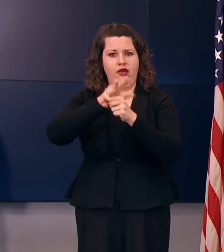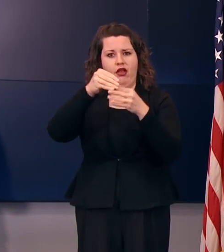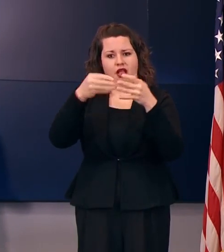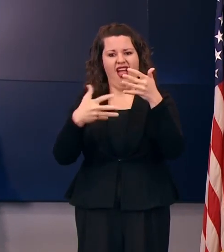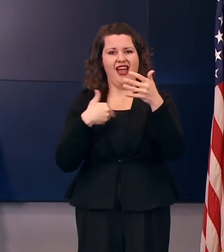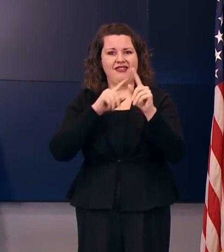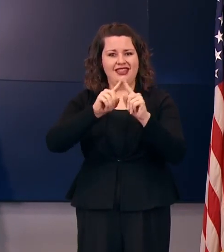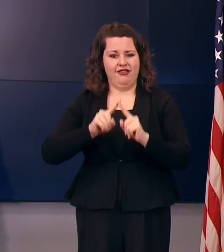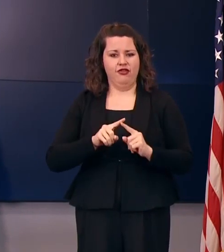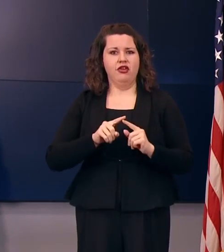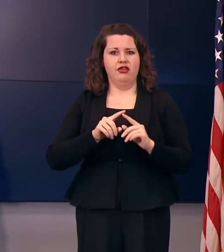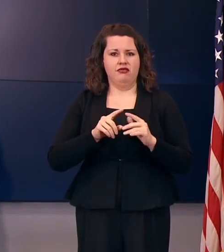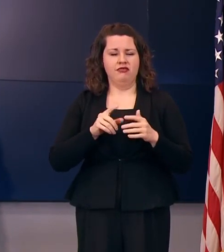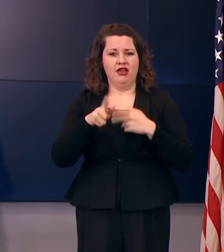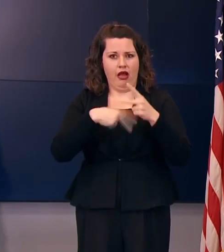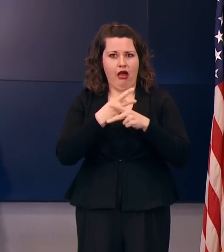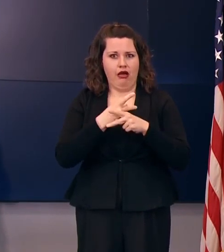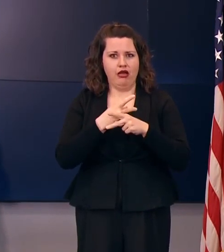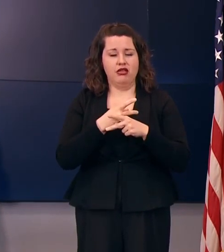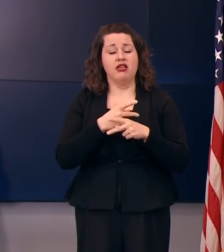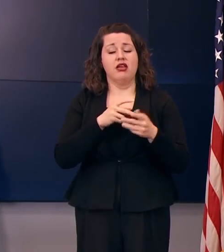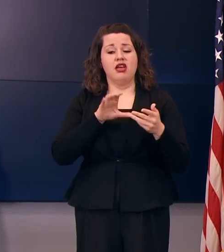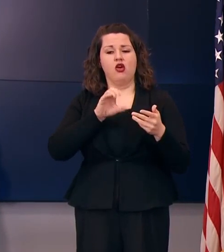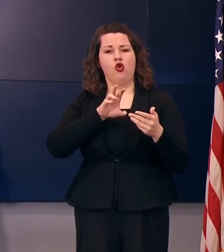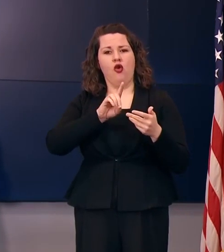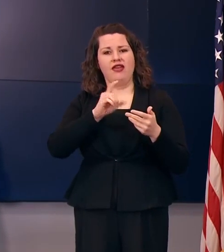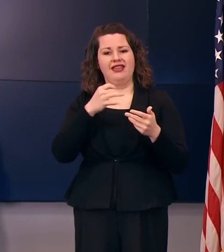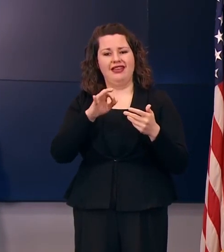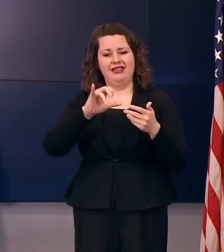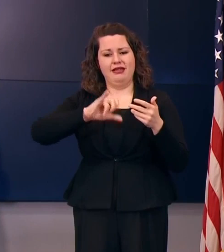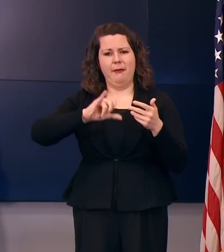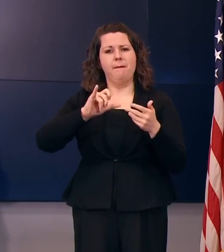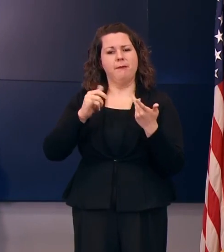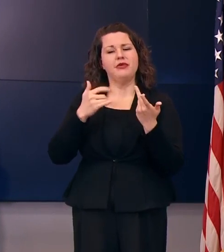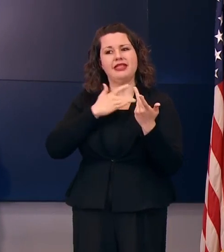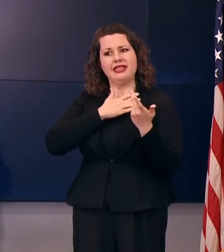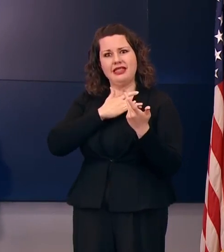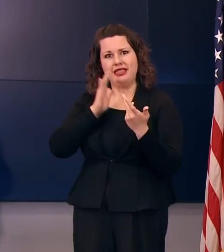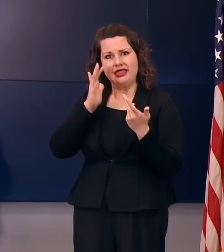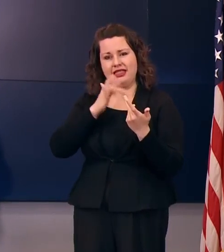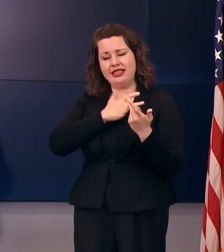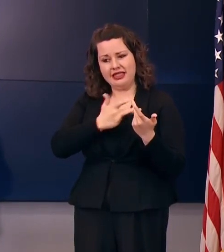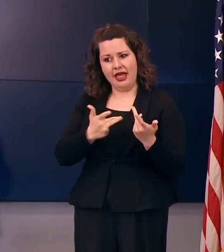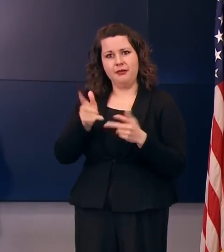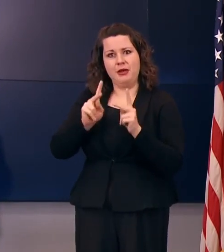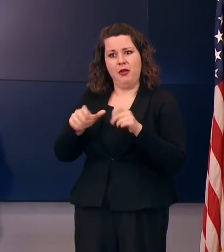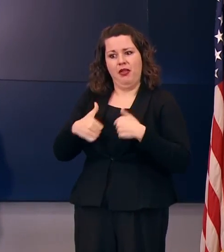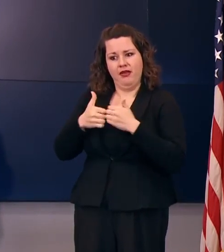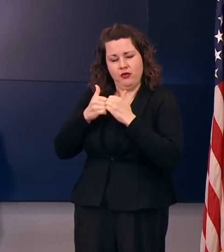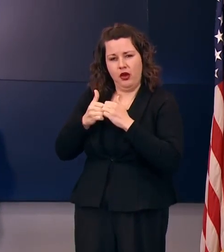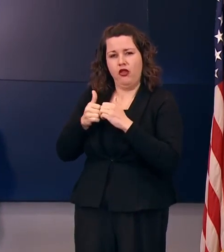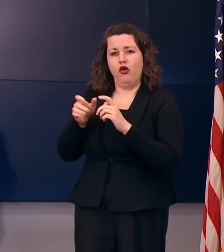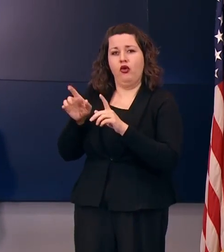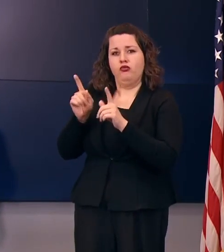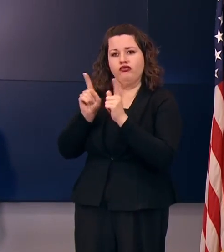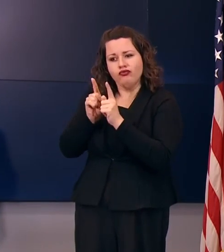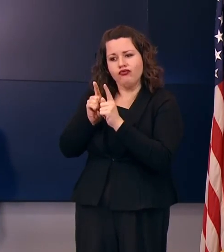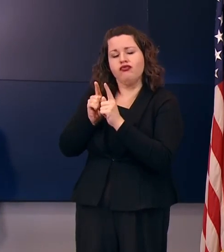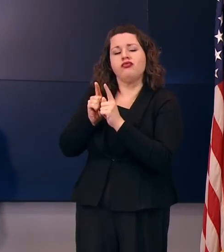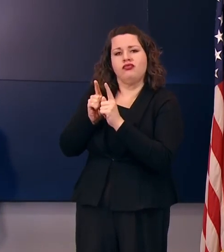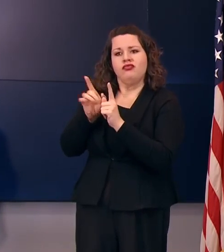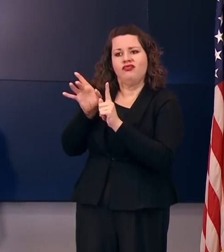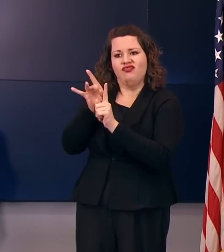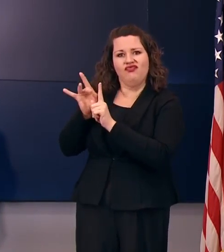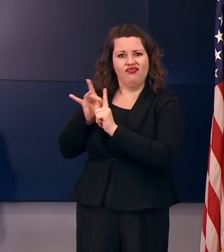about, it does seem to move efficiently among people who are in close contact and who live together. So again, I think we're